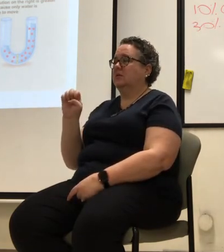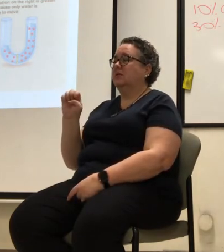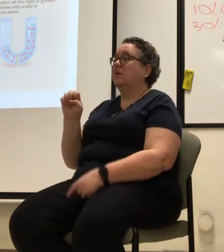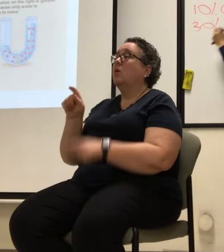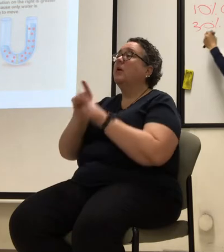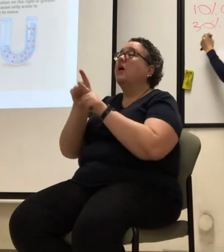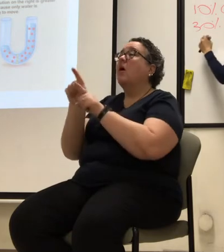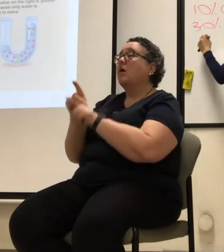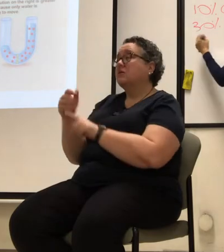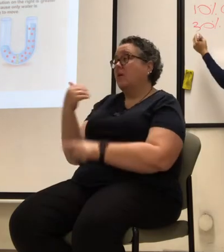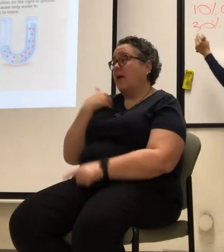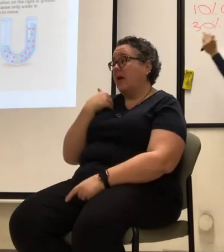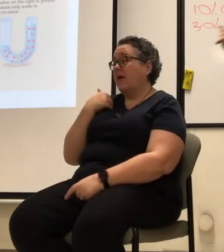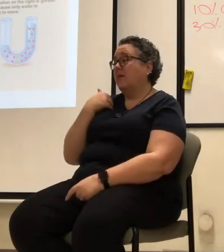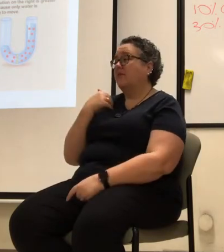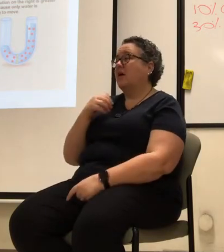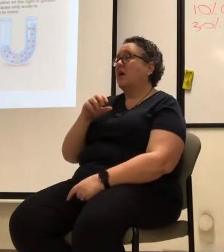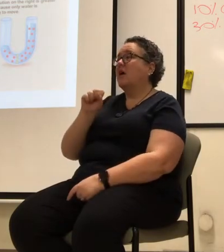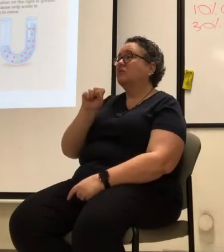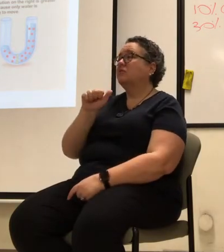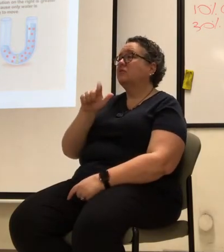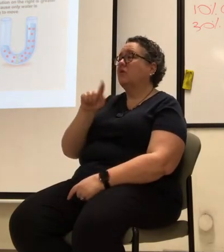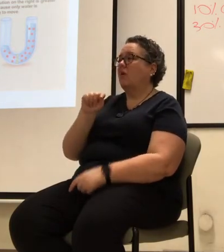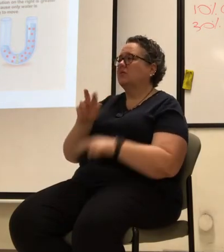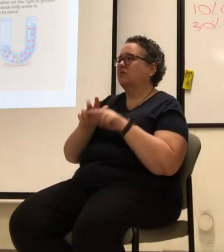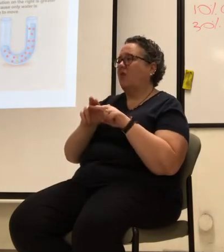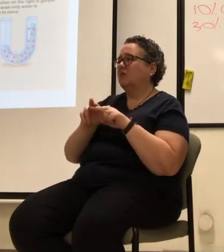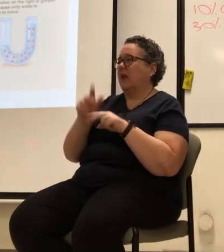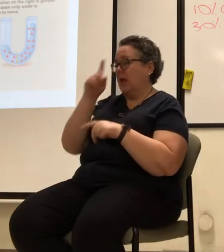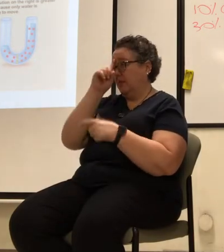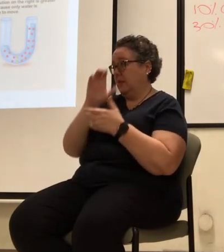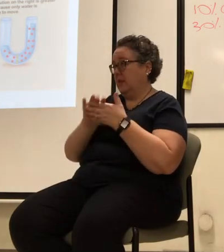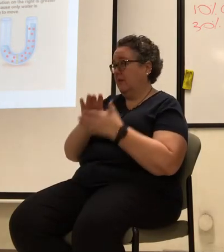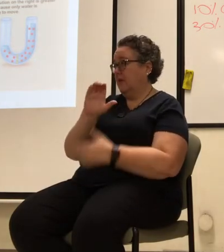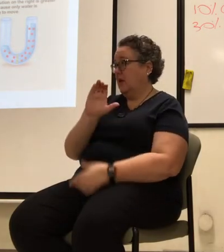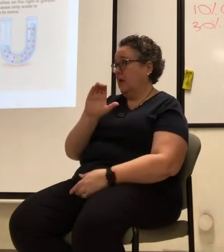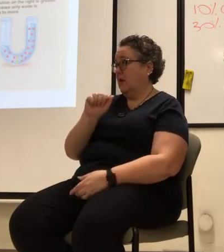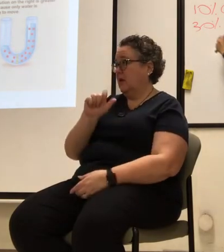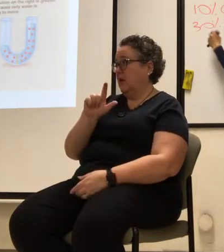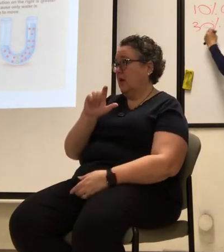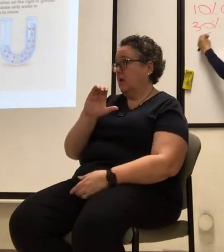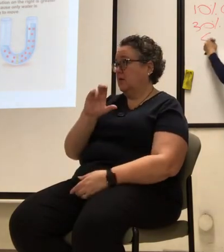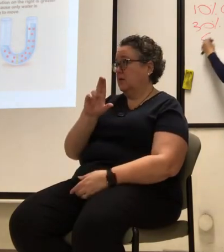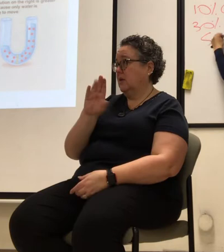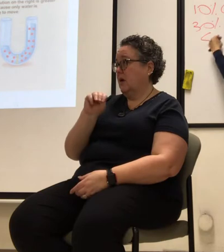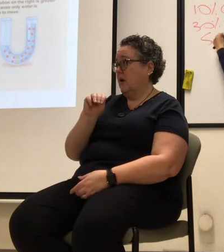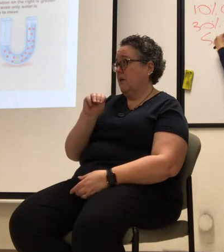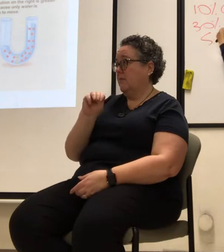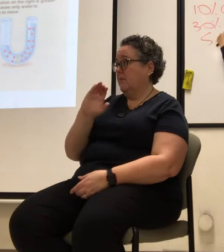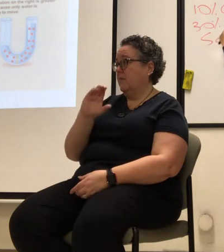We also have a salt solution. I believe it's calcium chloride. We'll just call it salt.